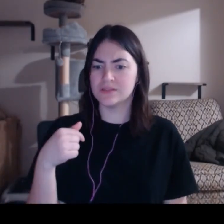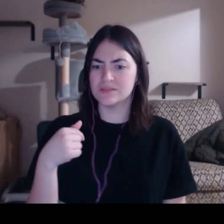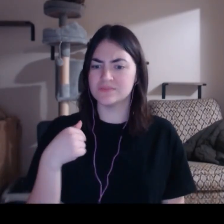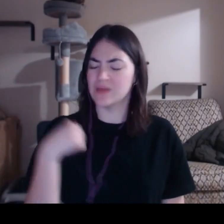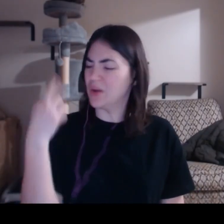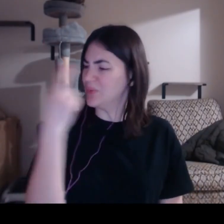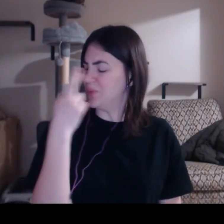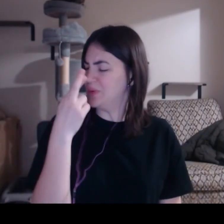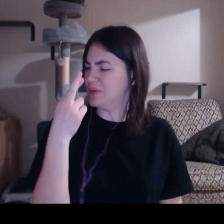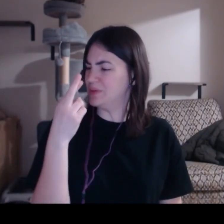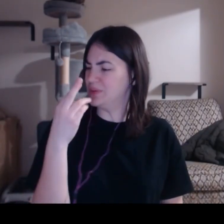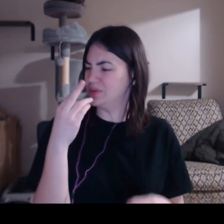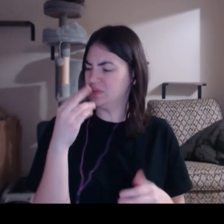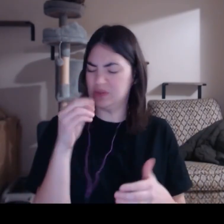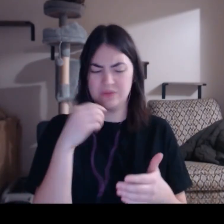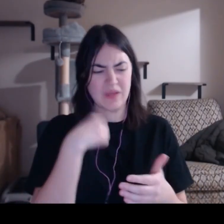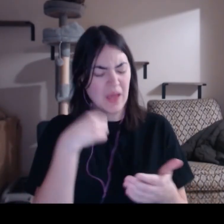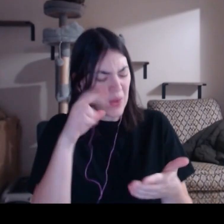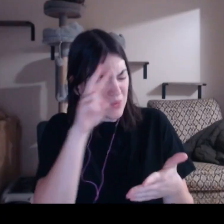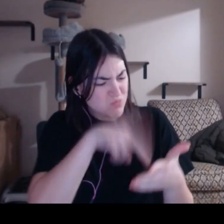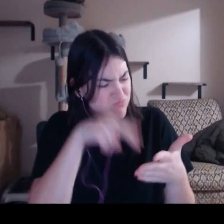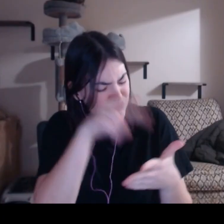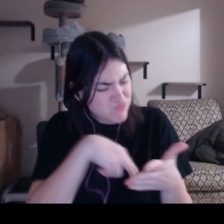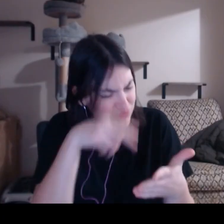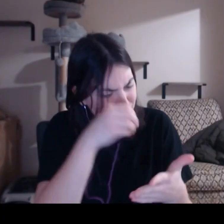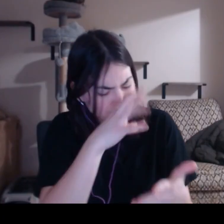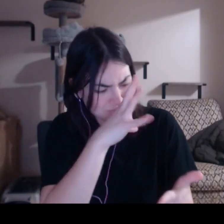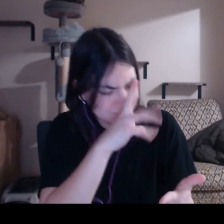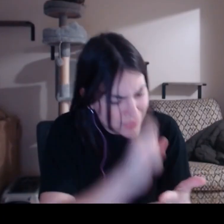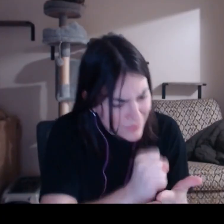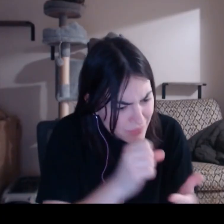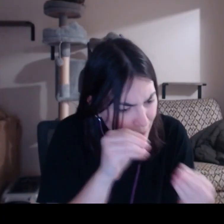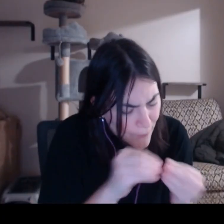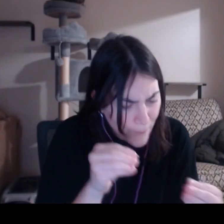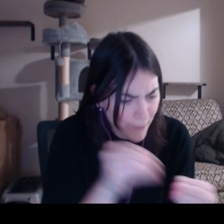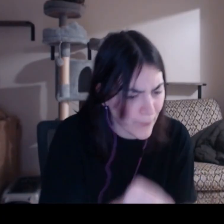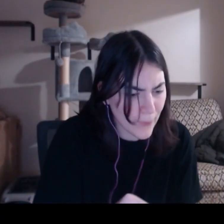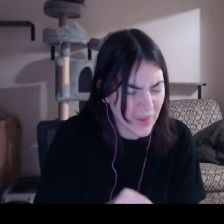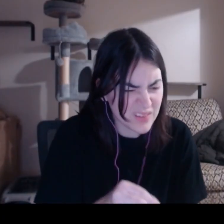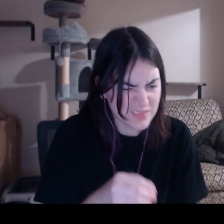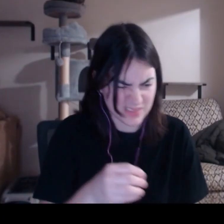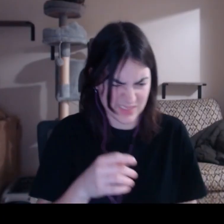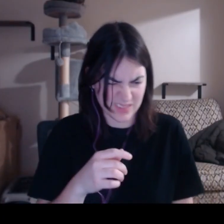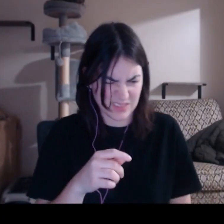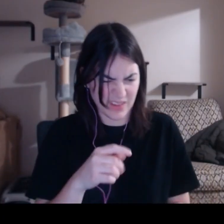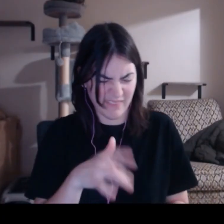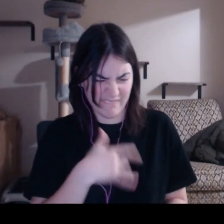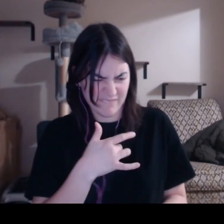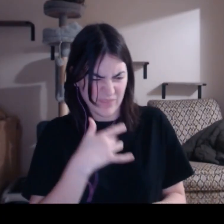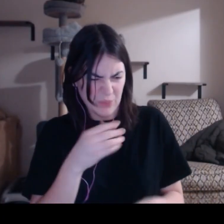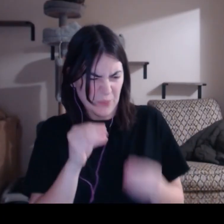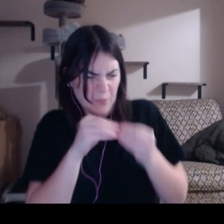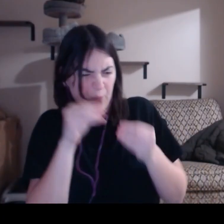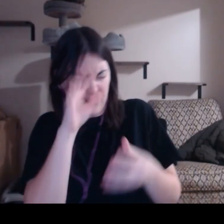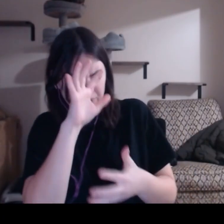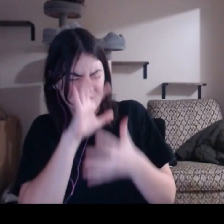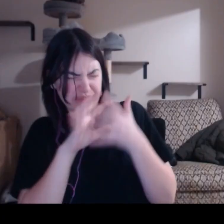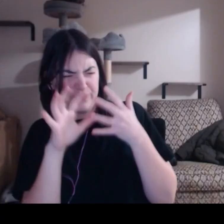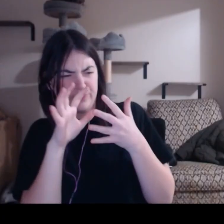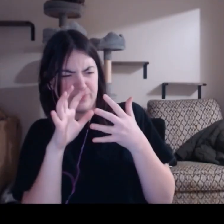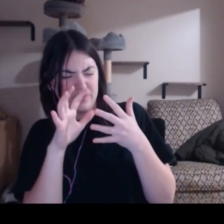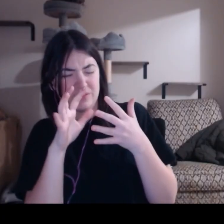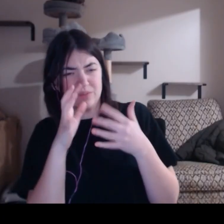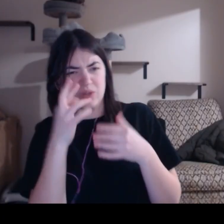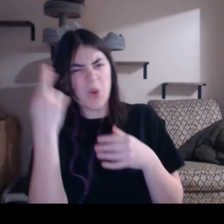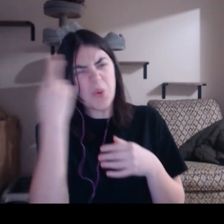learning, the more confusing the whole thing gets. Because you come across a lot of things like talk about learning styles.